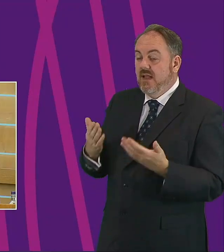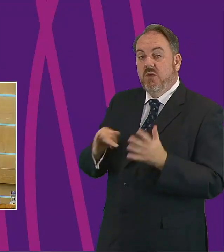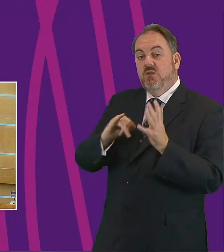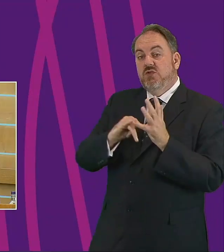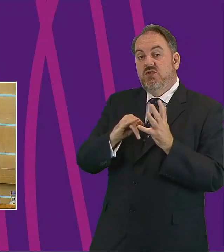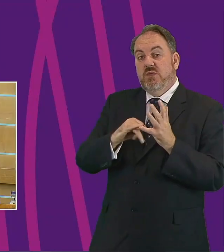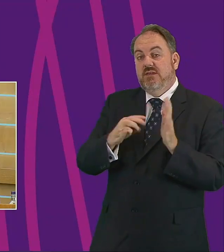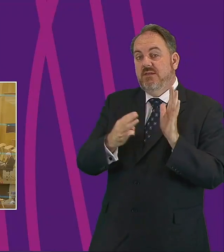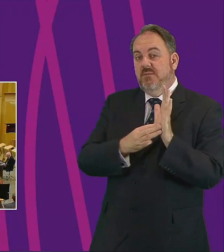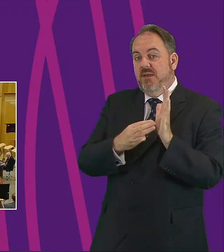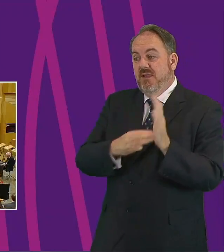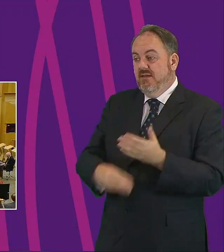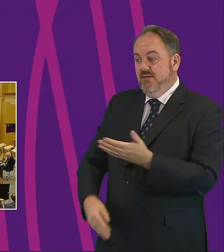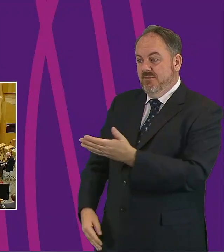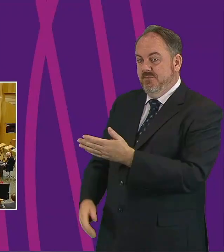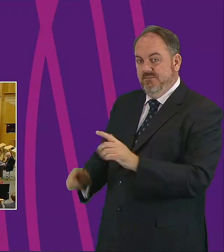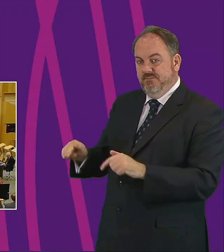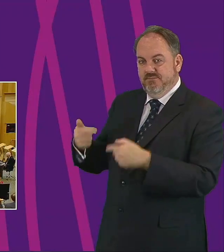by Jamie Green.